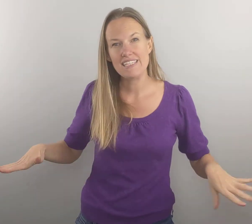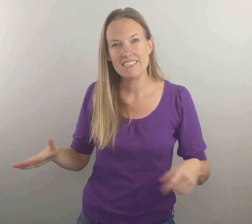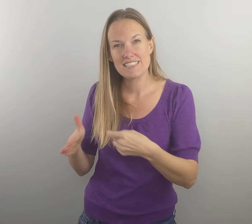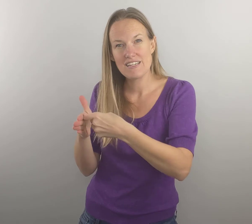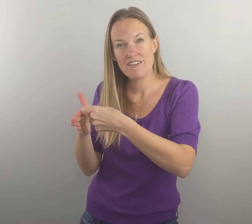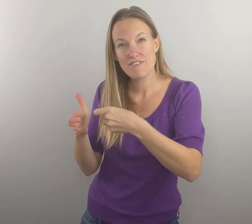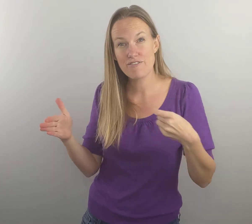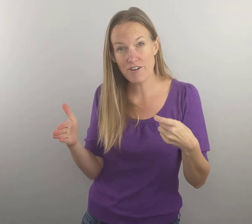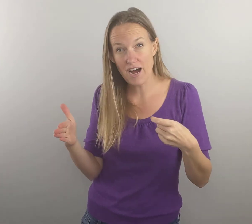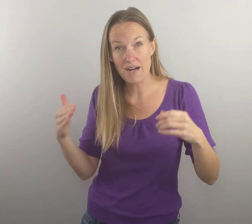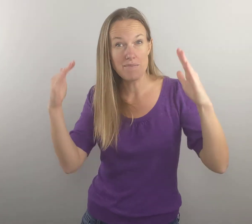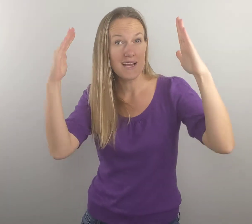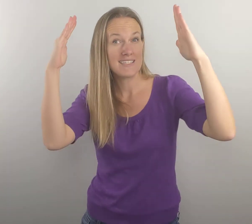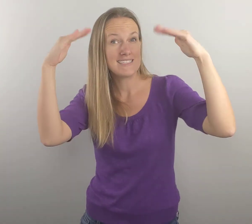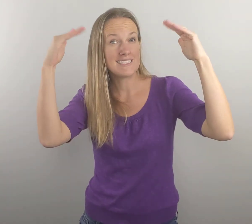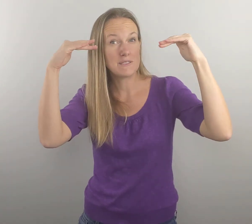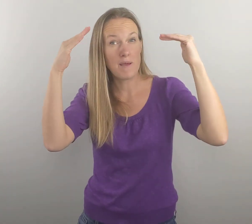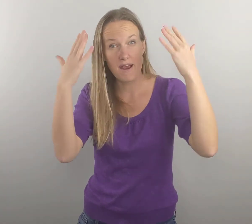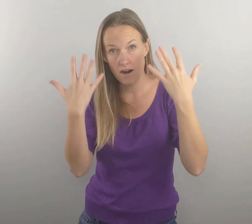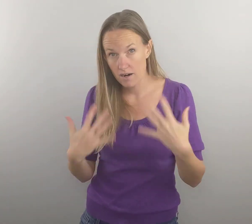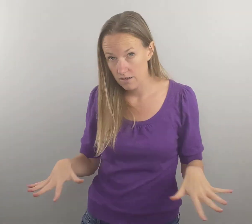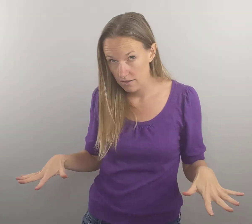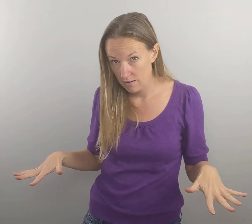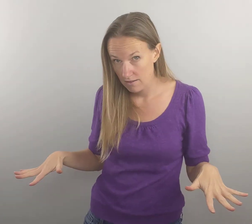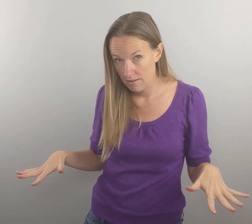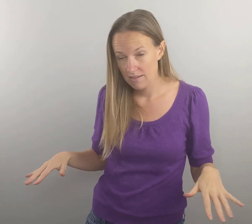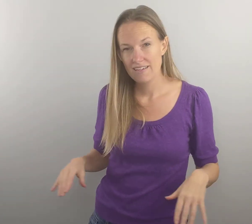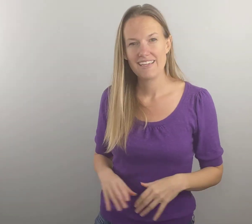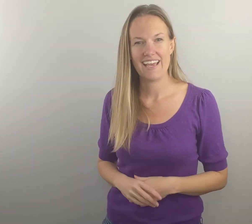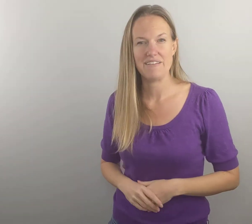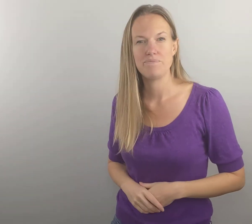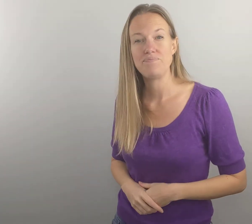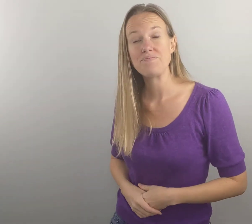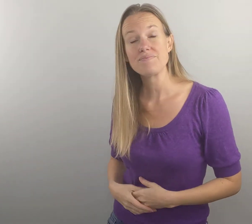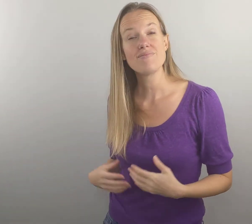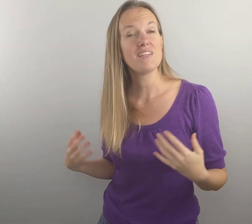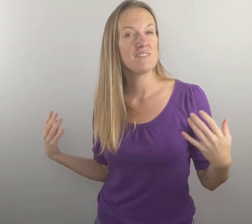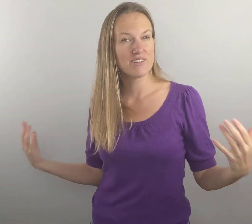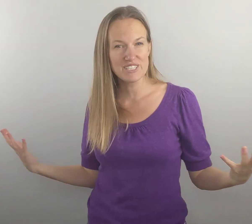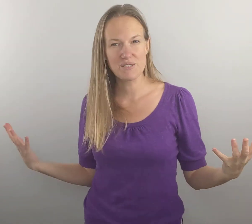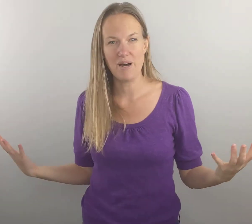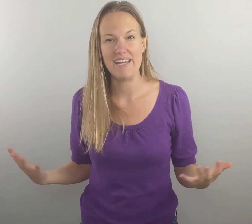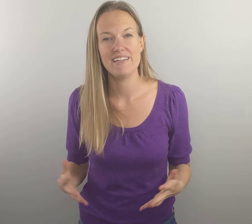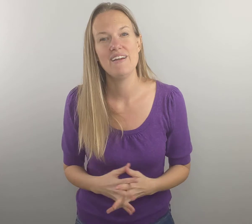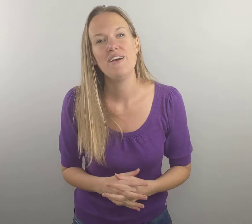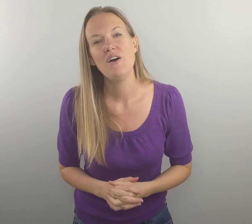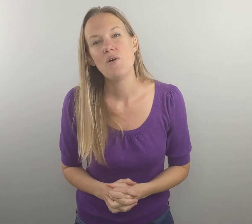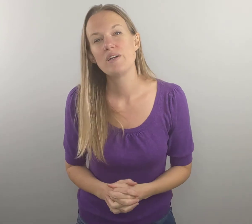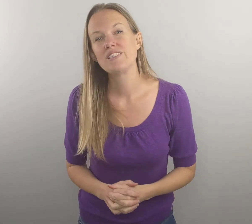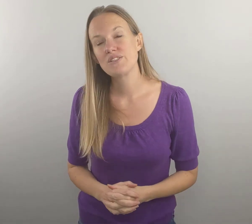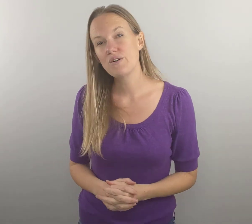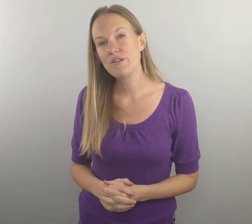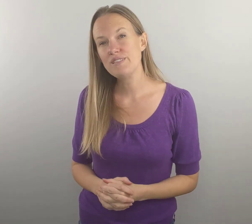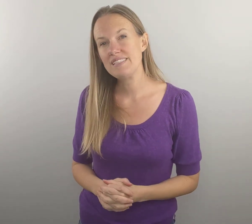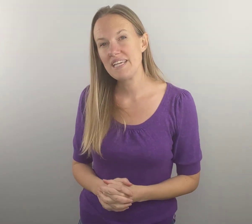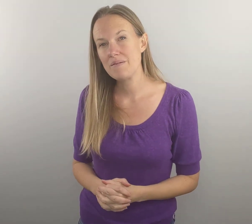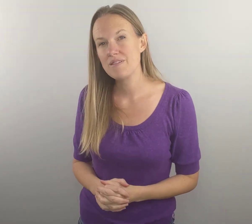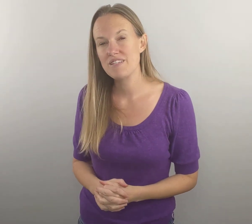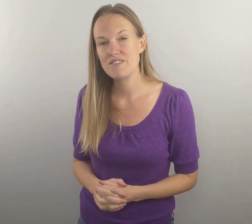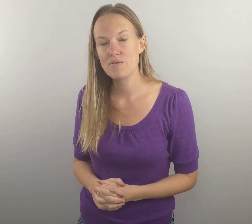peace from despair. Okay, verse 1. When sorrow seems to